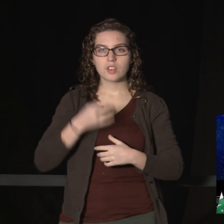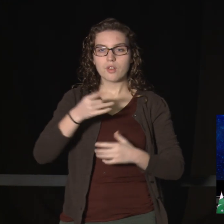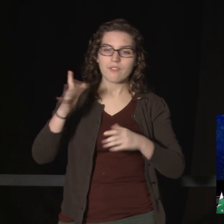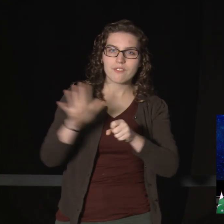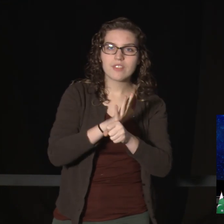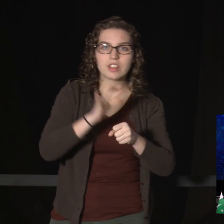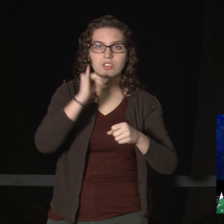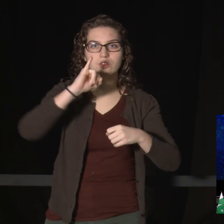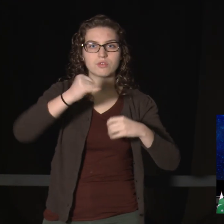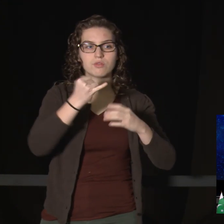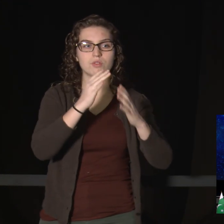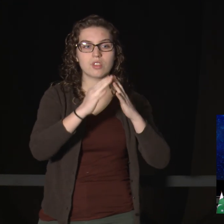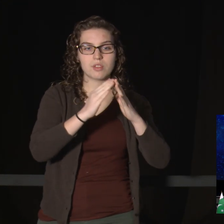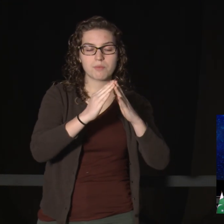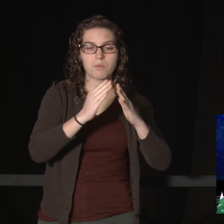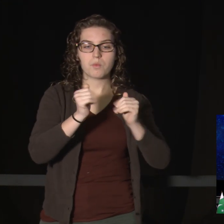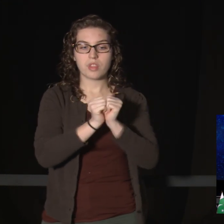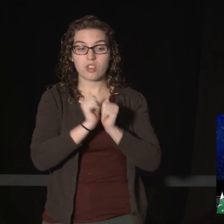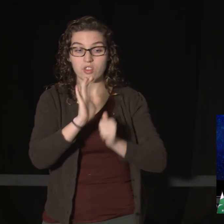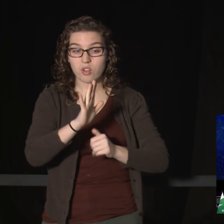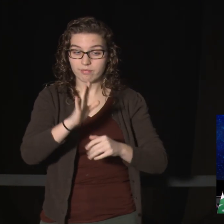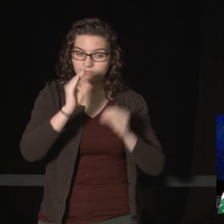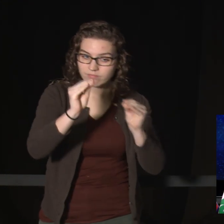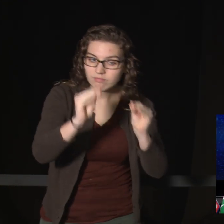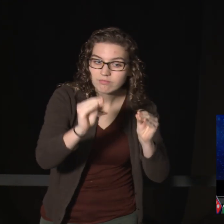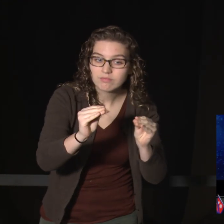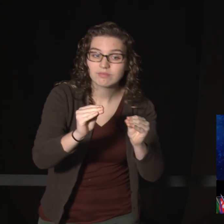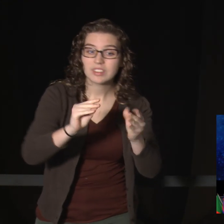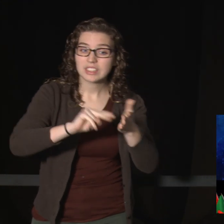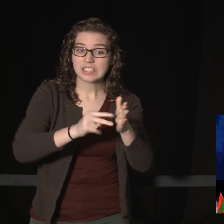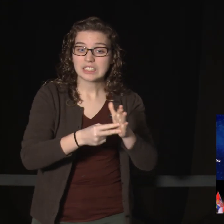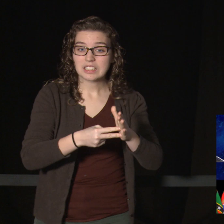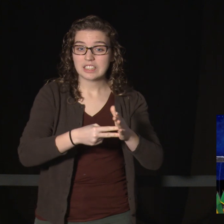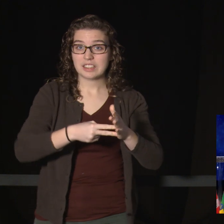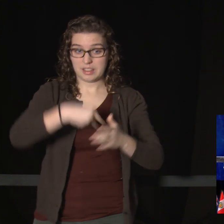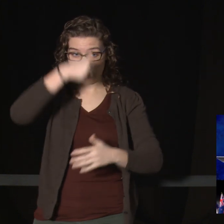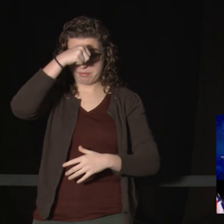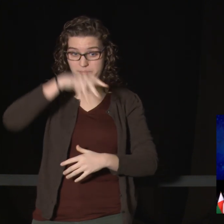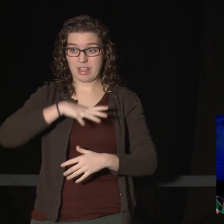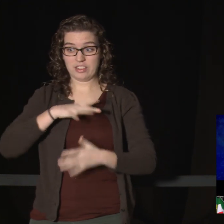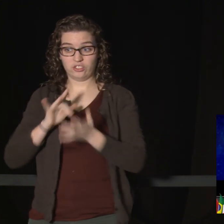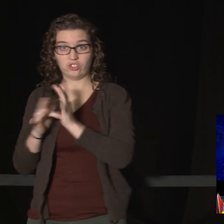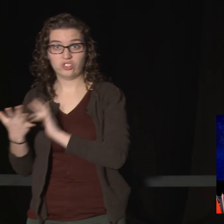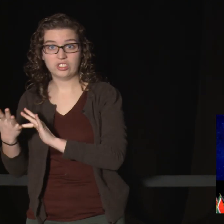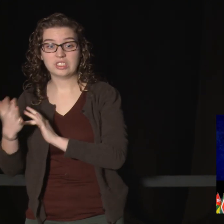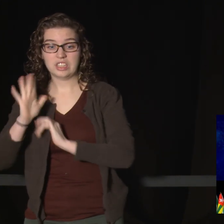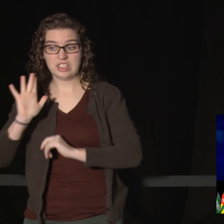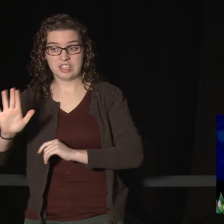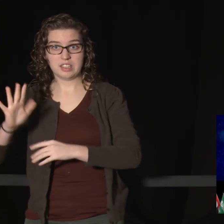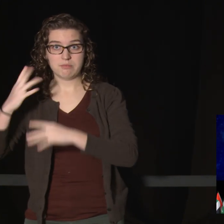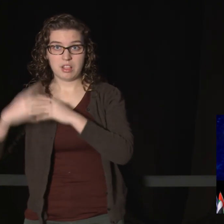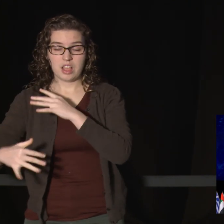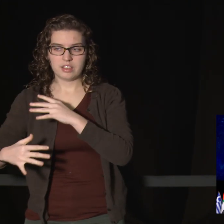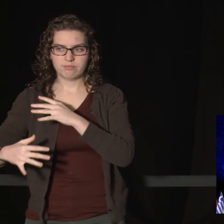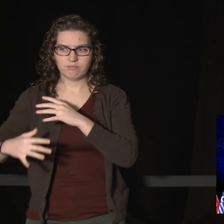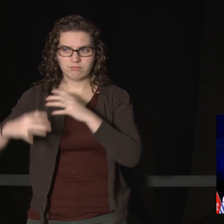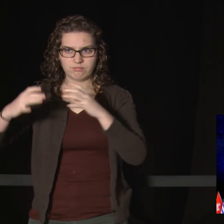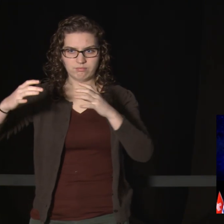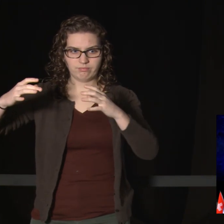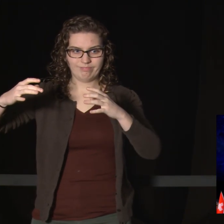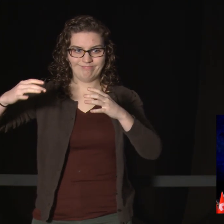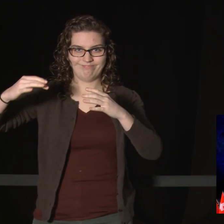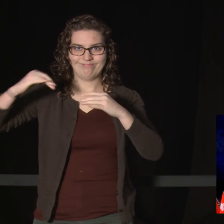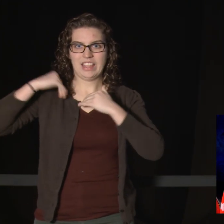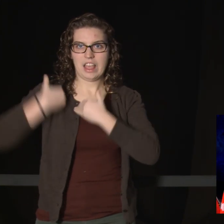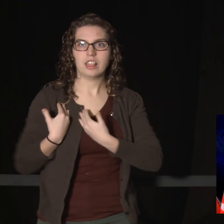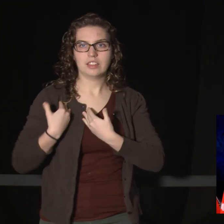your doctrine, and you intend to bring this man's blood on us, which is, of course, ironic because of their cry with Pilate. But Peter and the